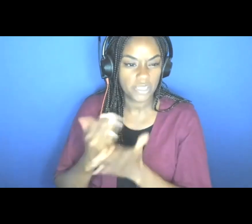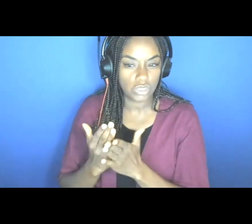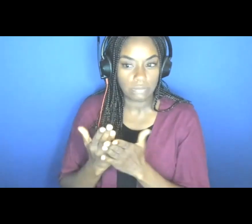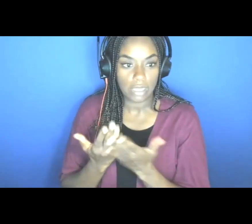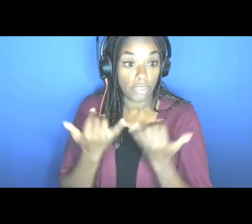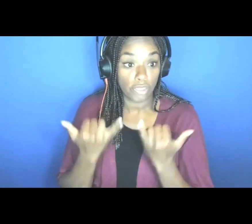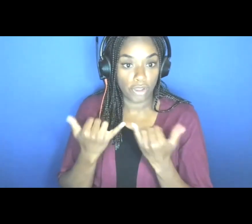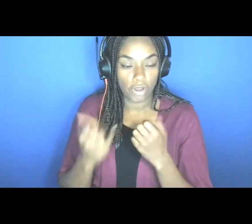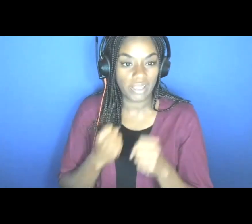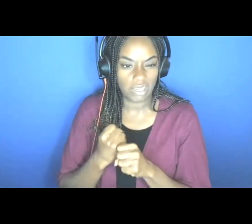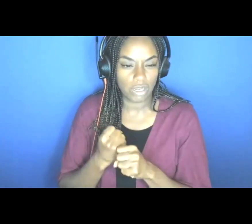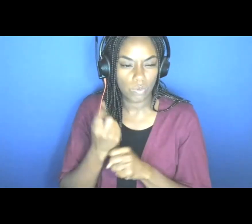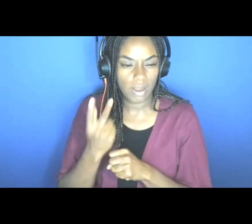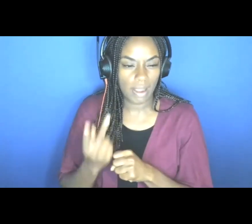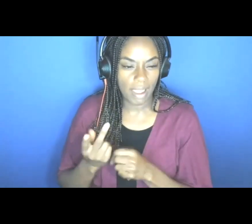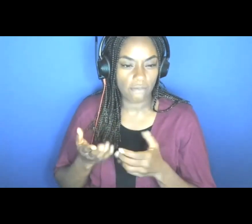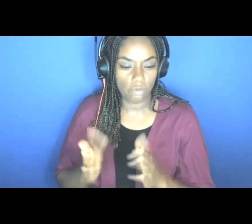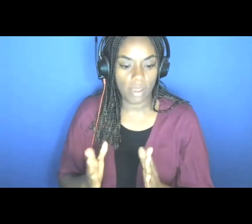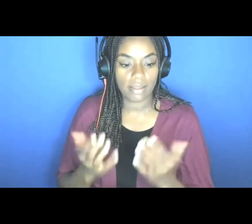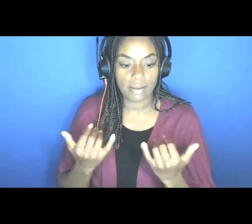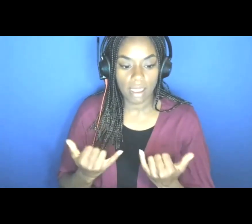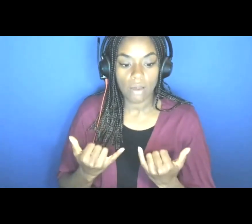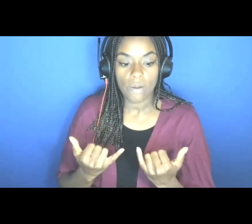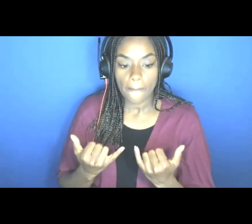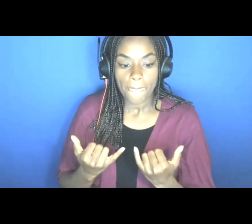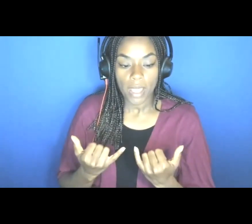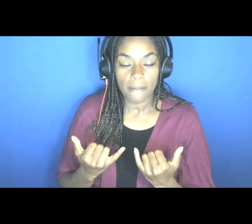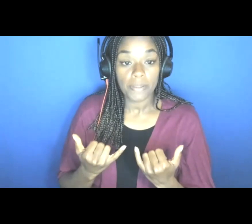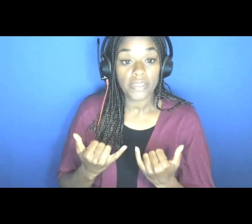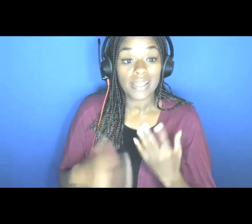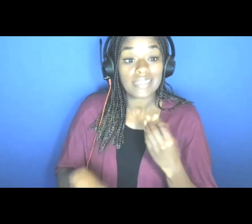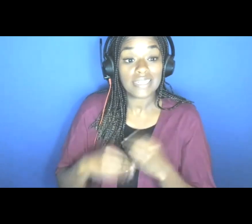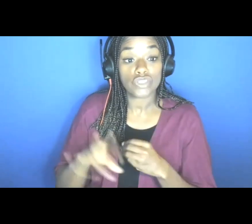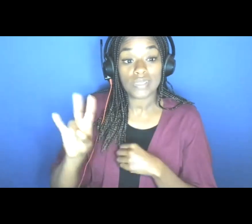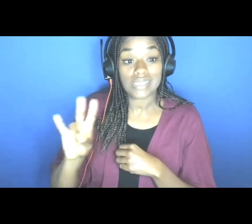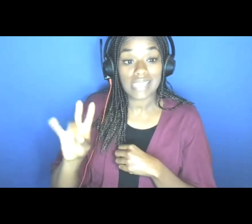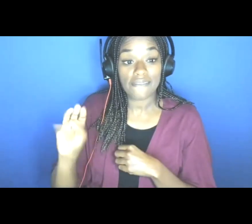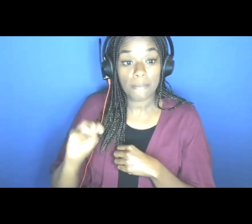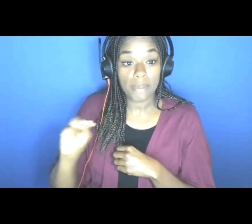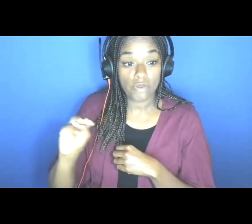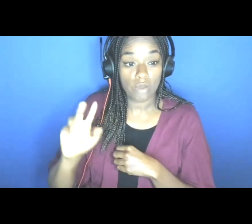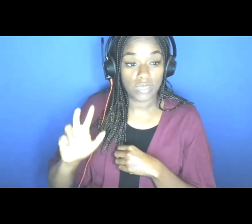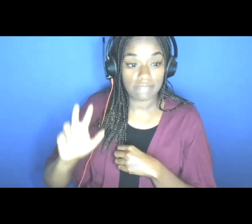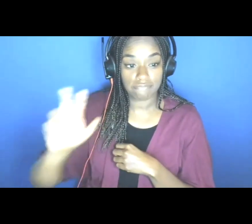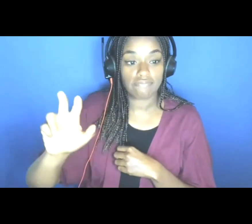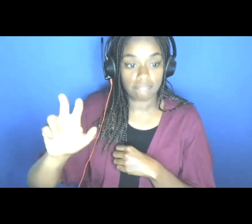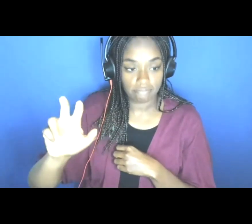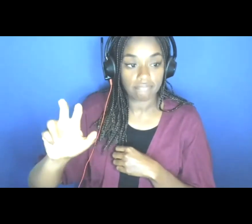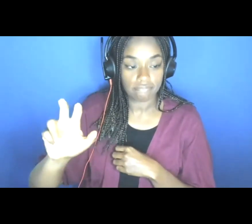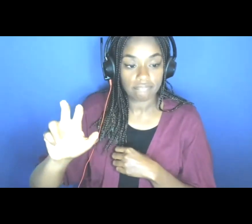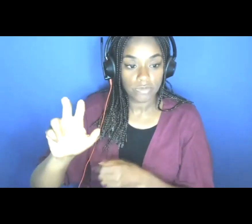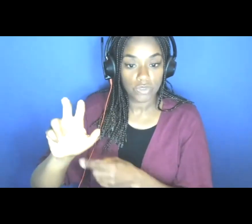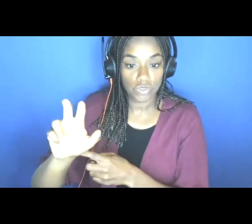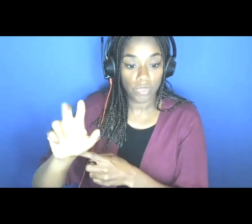halfway through, an additional $7 million in funding was specifically allocated to these needs, and this